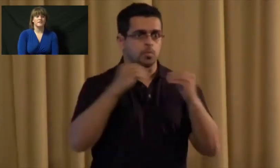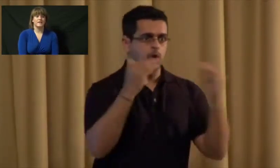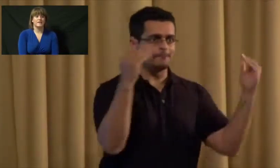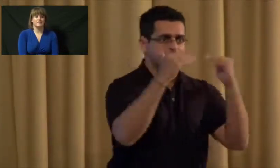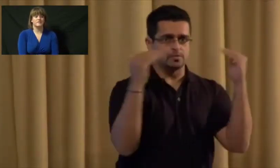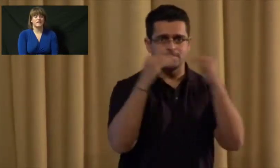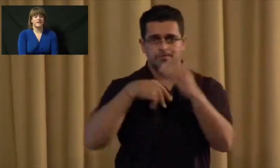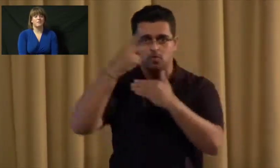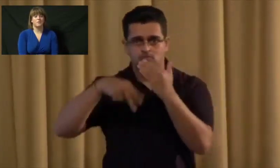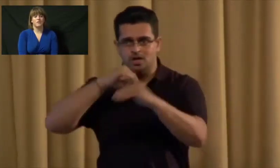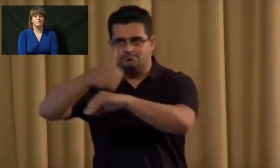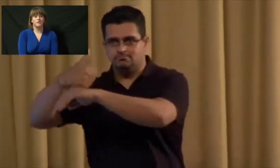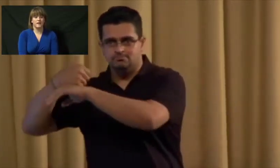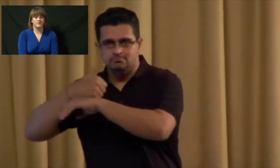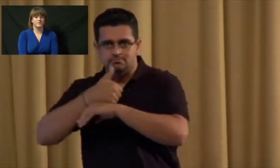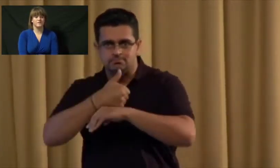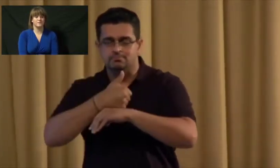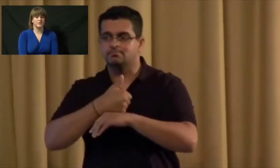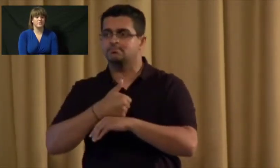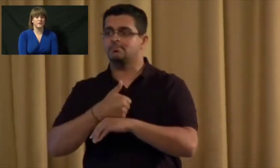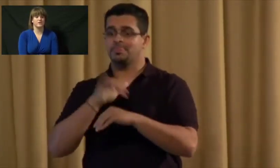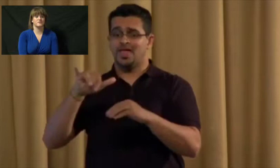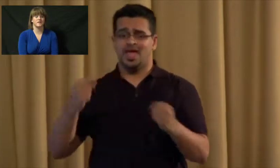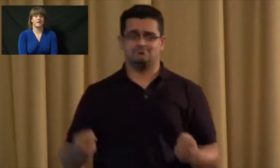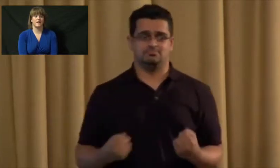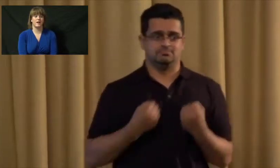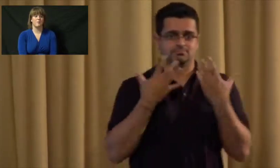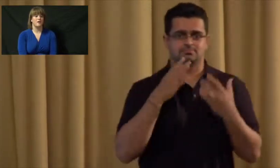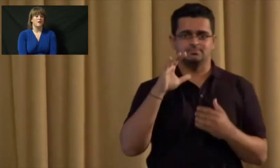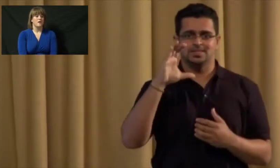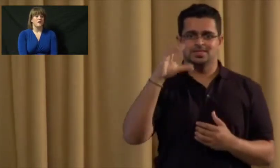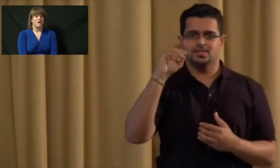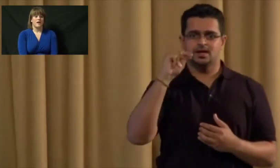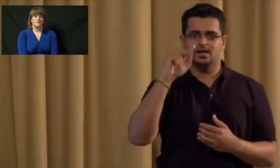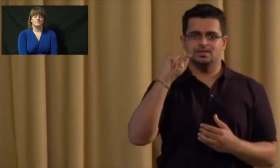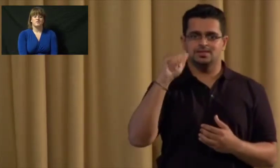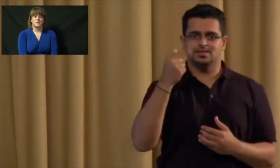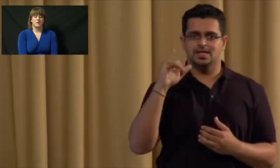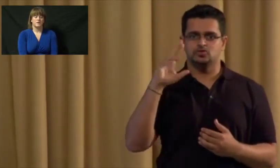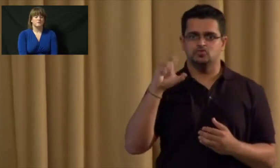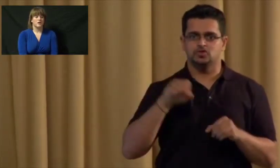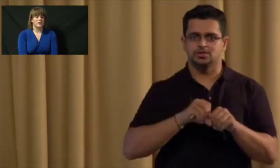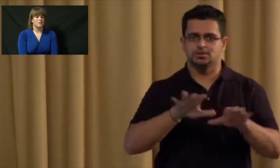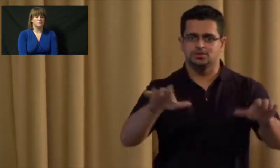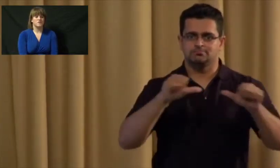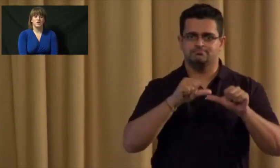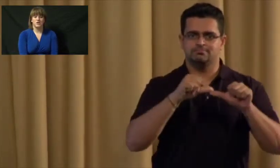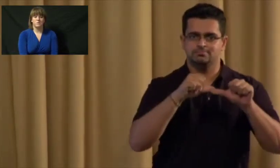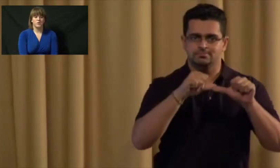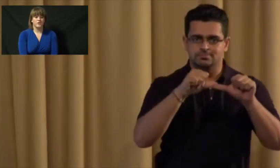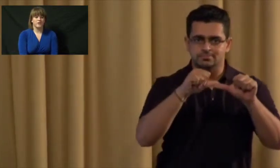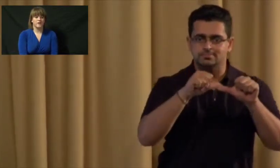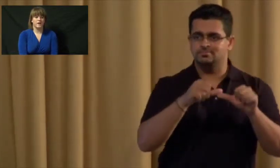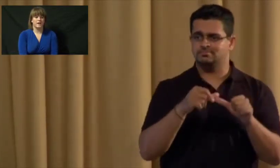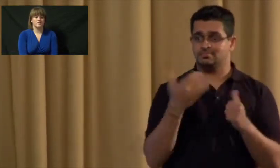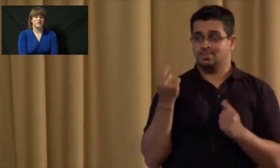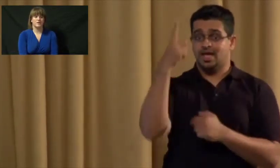Recently I started setting up more and more countries, peer-to-peer, setting it up, and it was hard, but it was good work, and it started